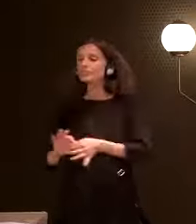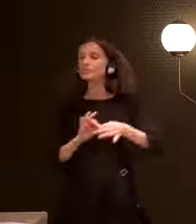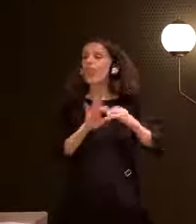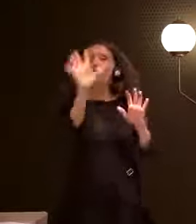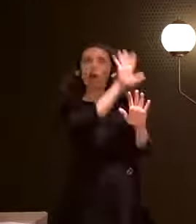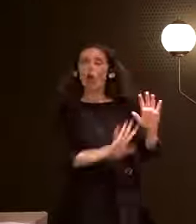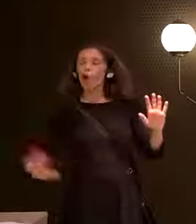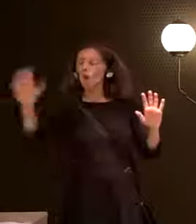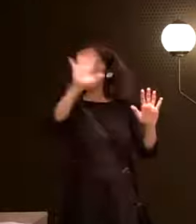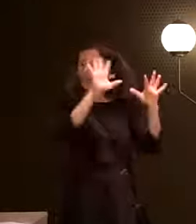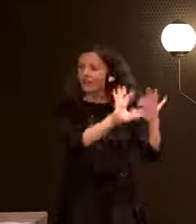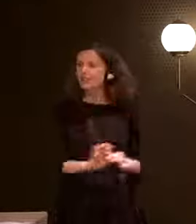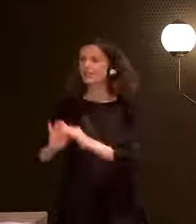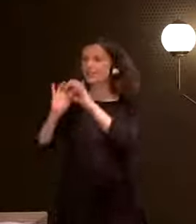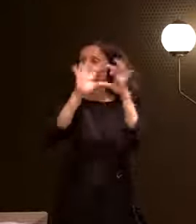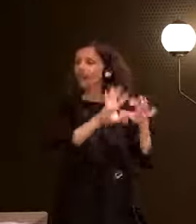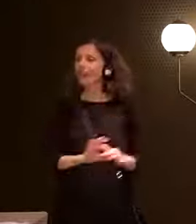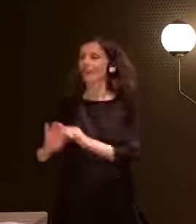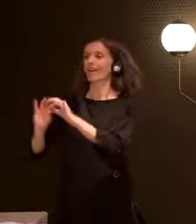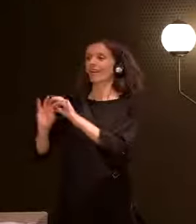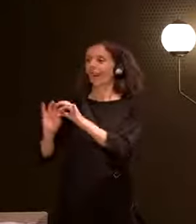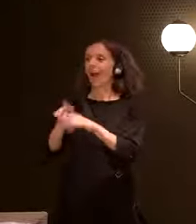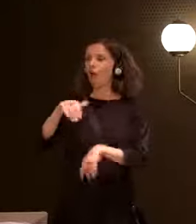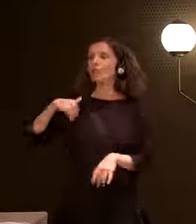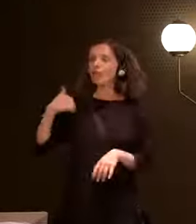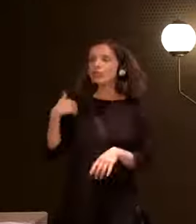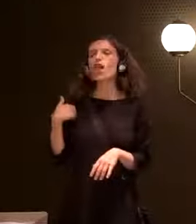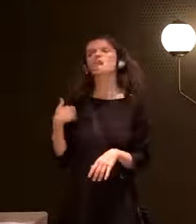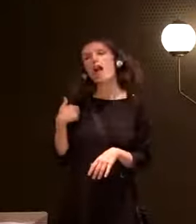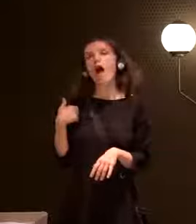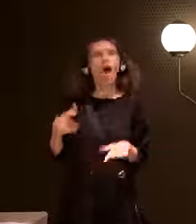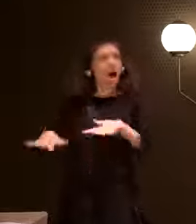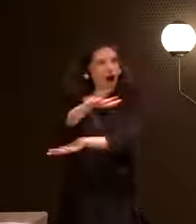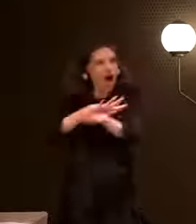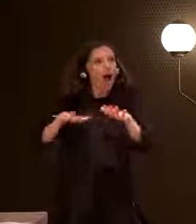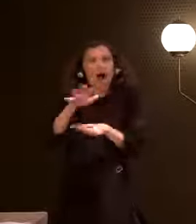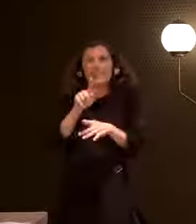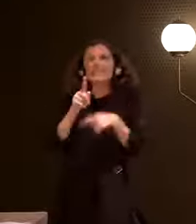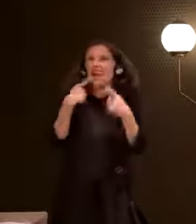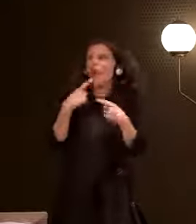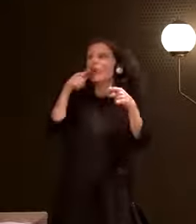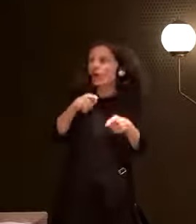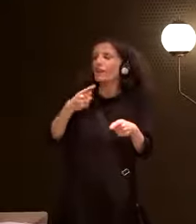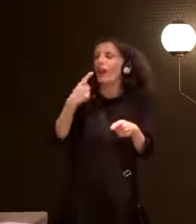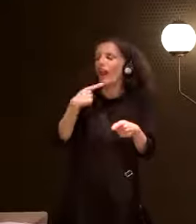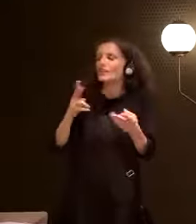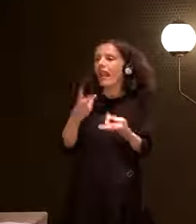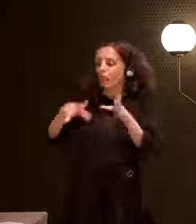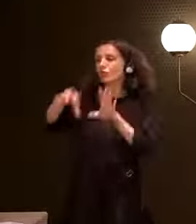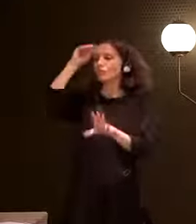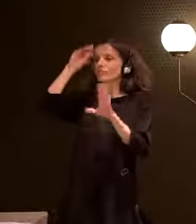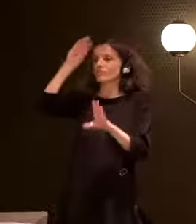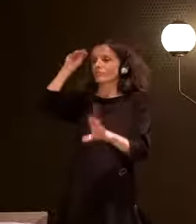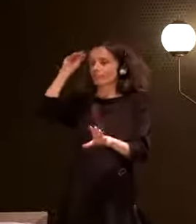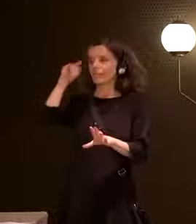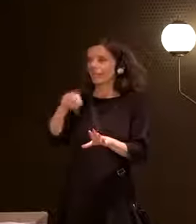in situations that are authentic. And that is why that is called, the CLIL approach is often described as an authentic